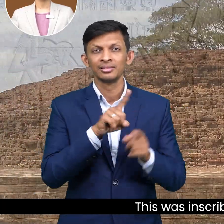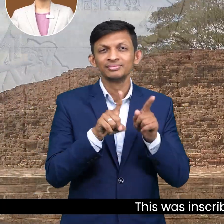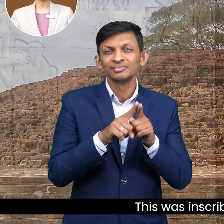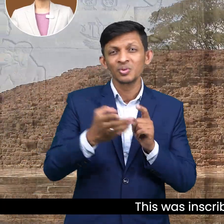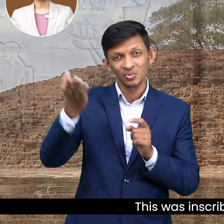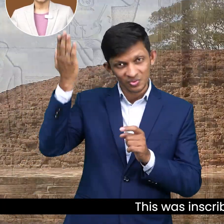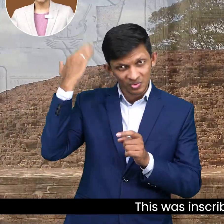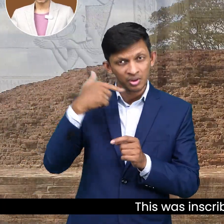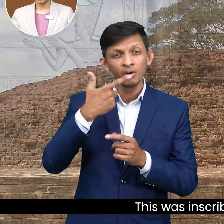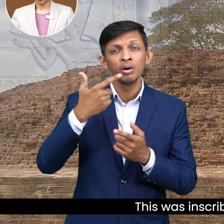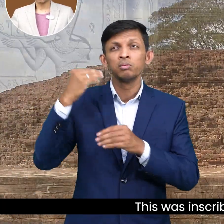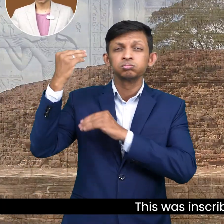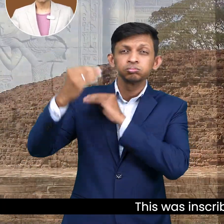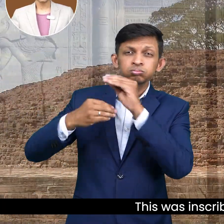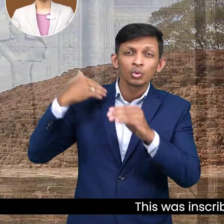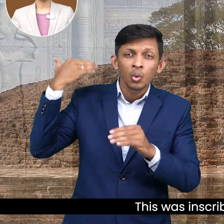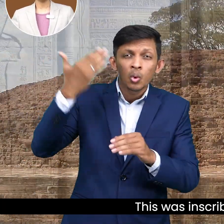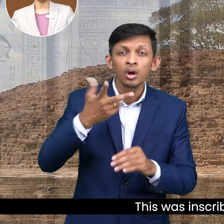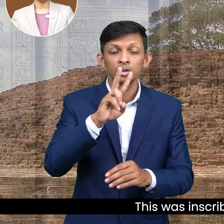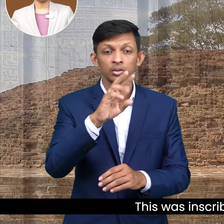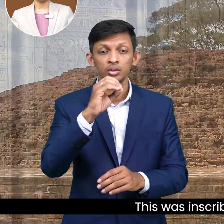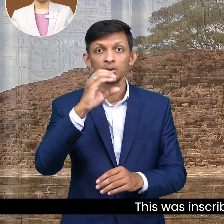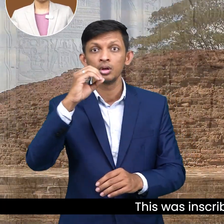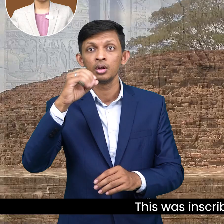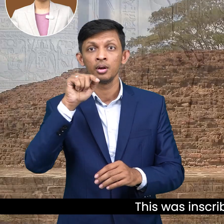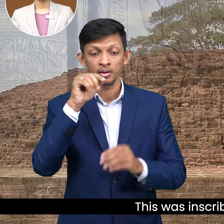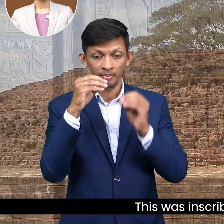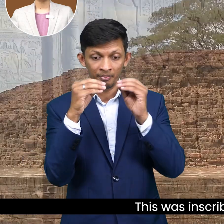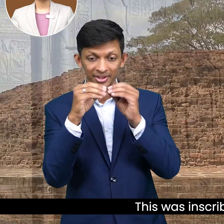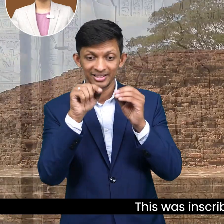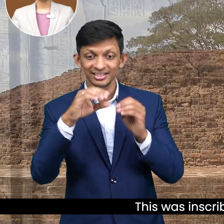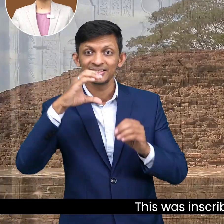This was inscribed around 200 BC.